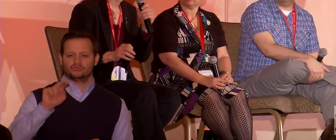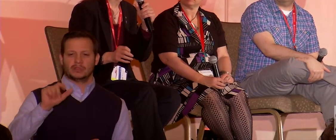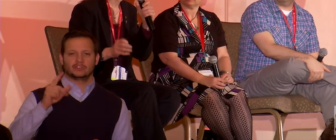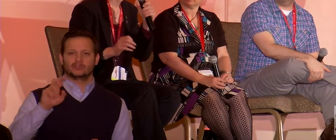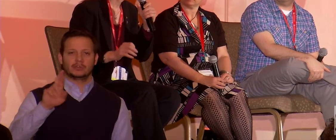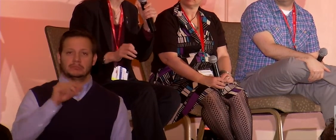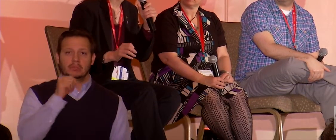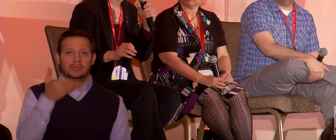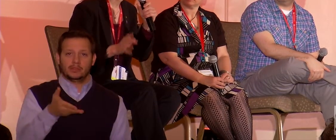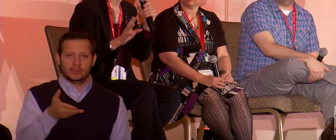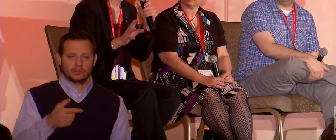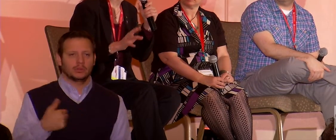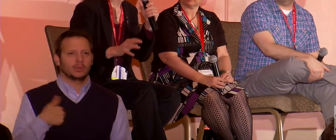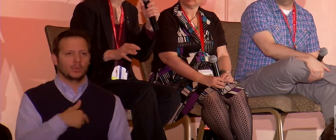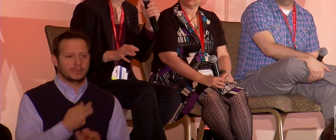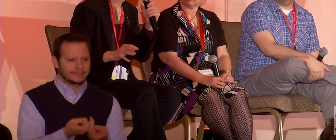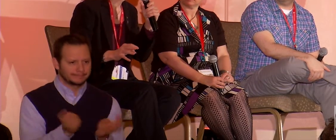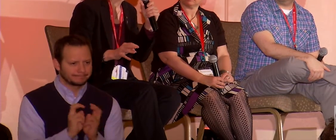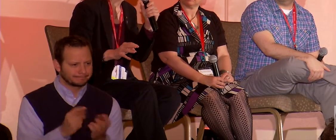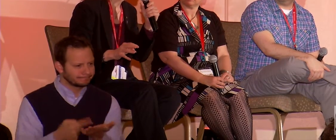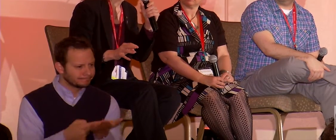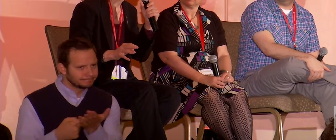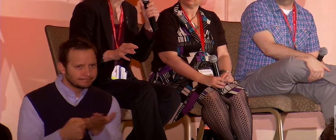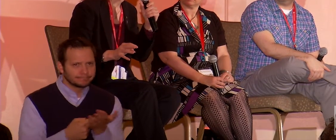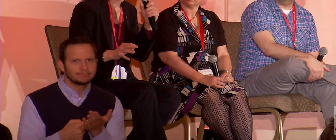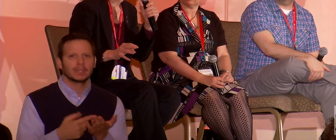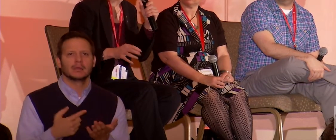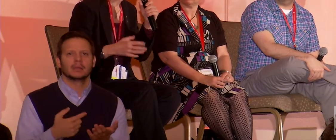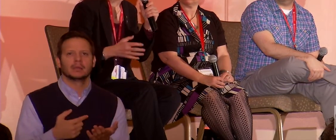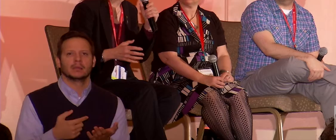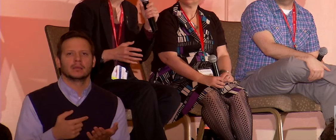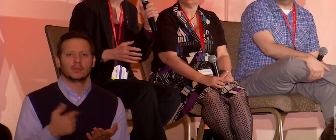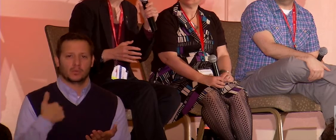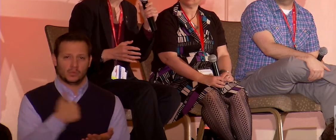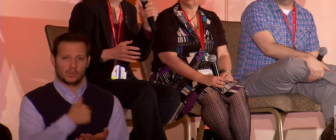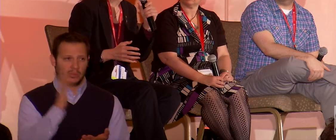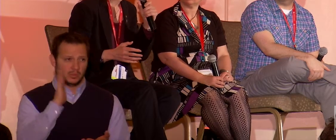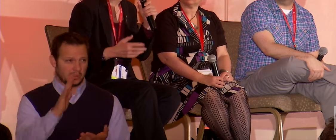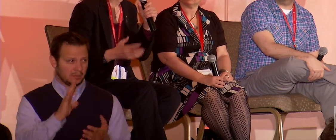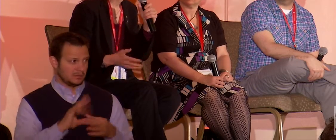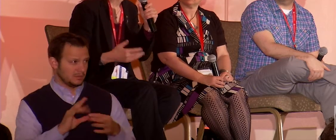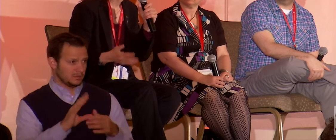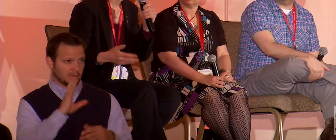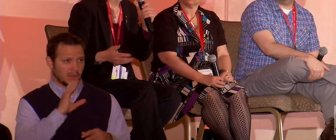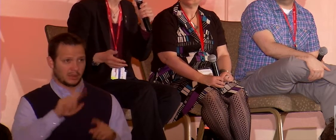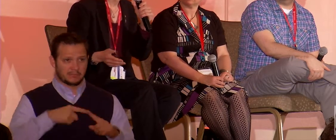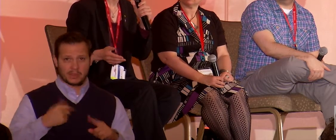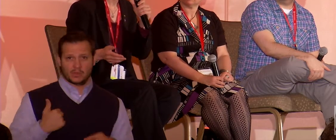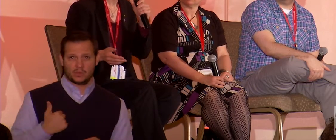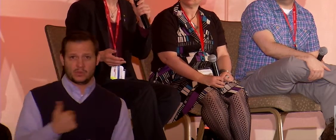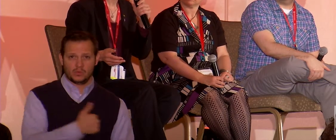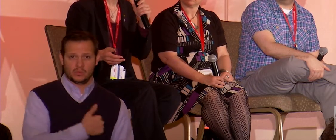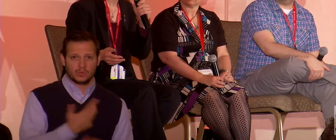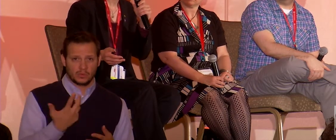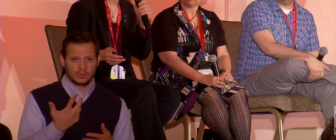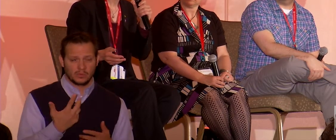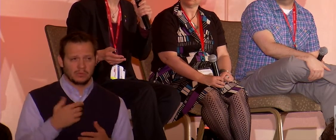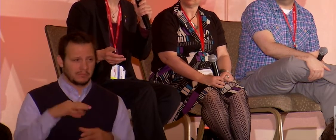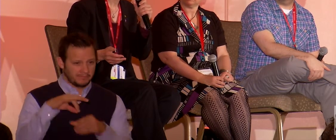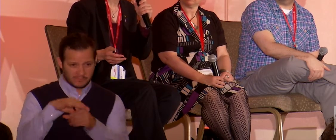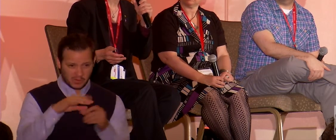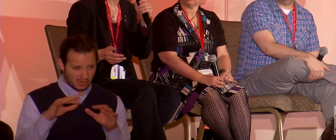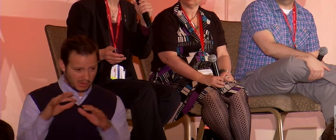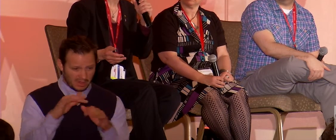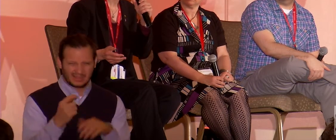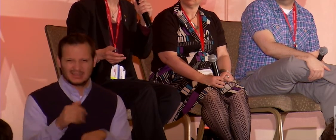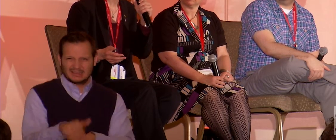was, are we gonna go on a, what they used to call an underground radio show and talk about ourselves? And we talked, we finally voted about 11 o'clock